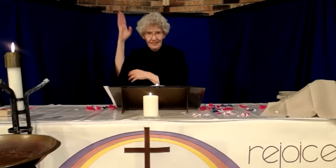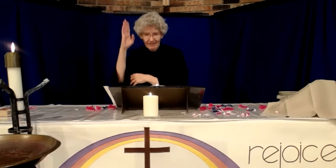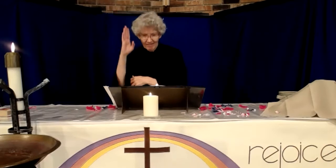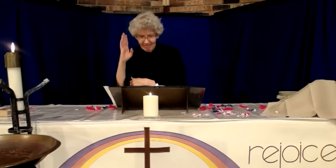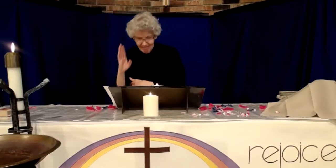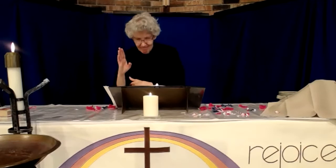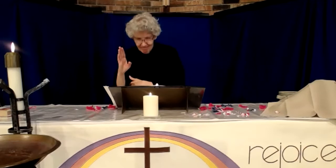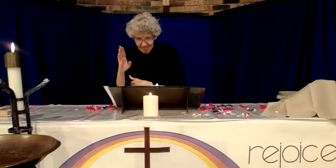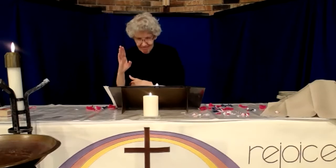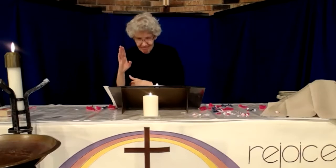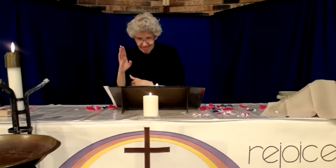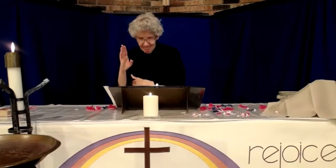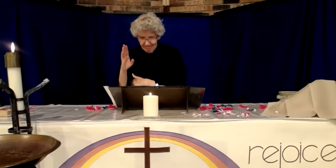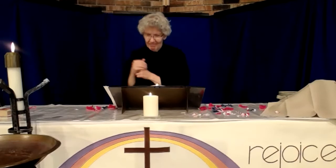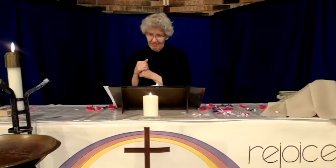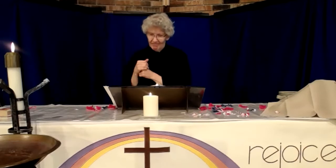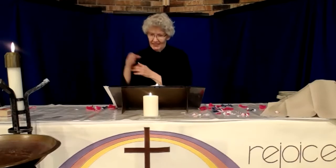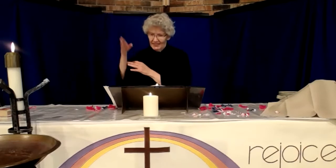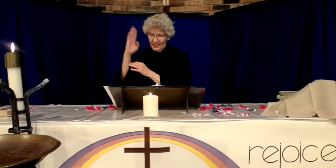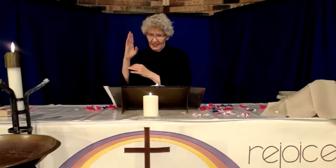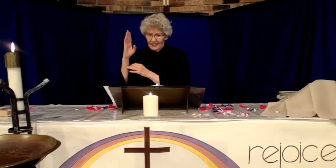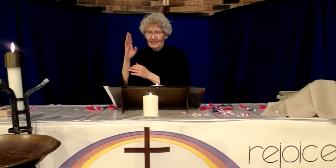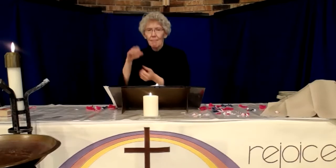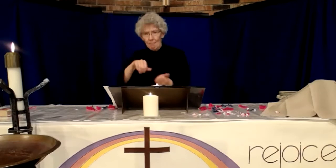Peter said, "Turn back to God.